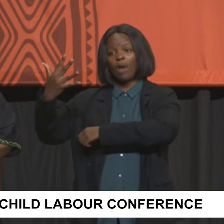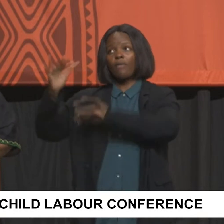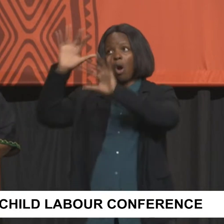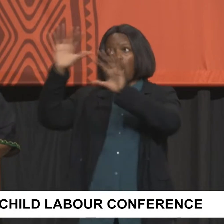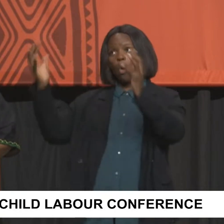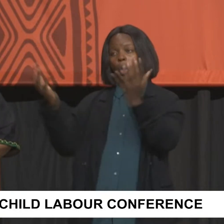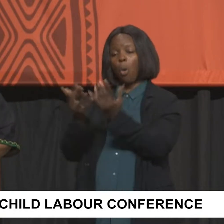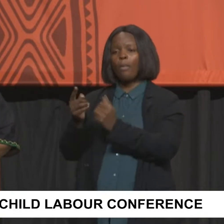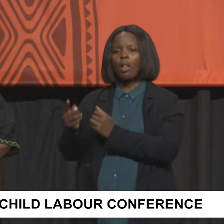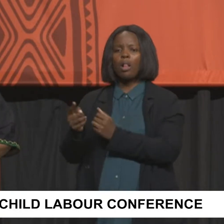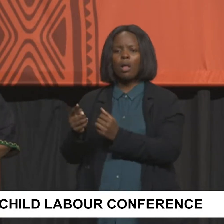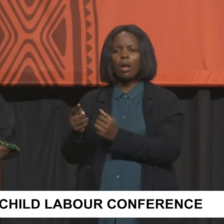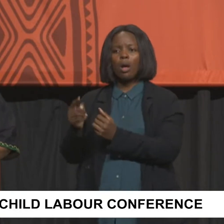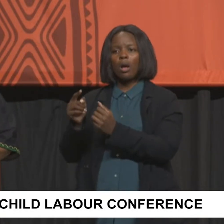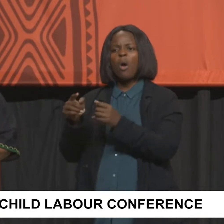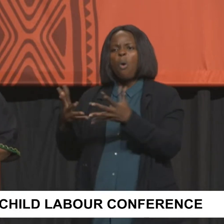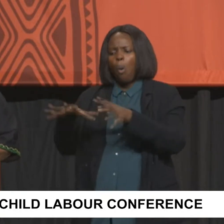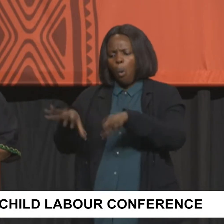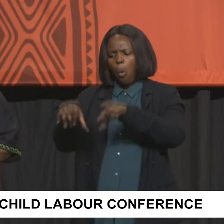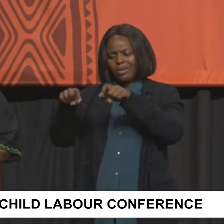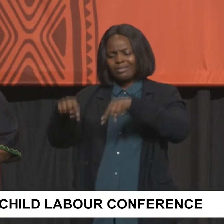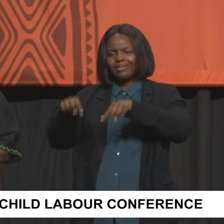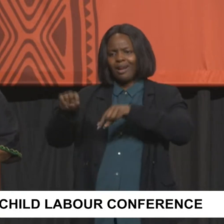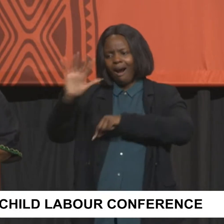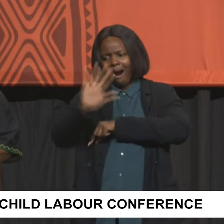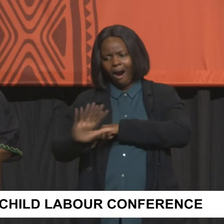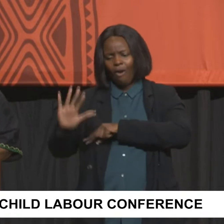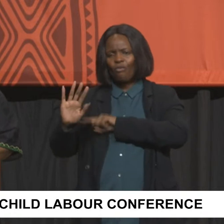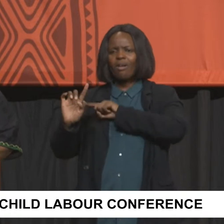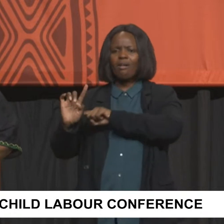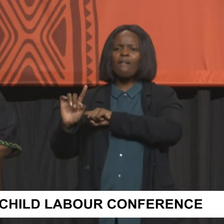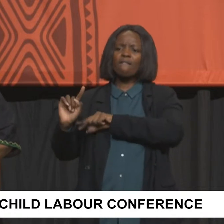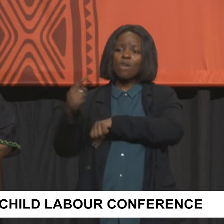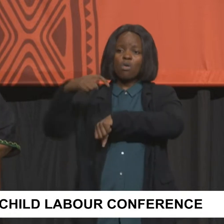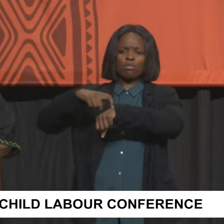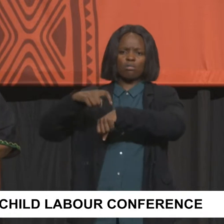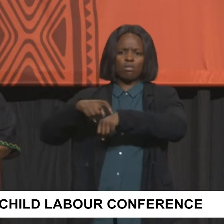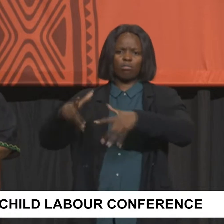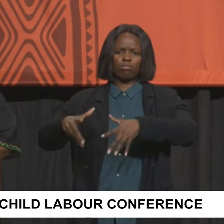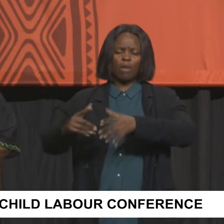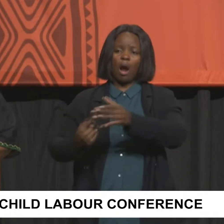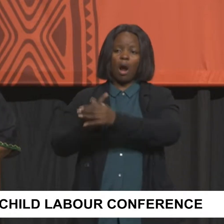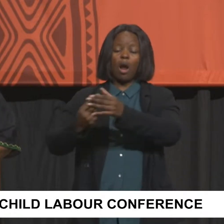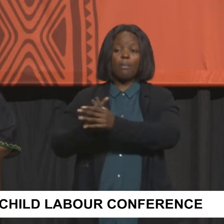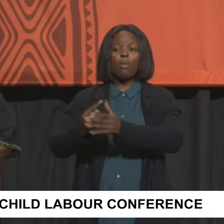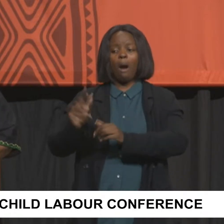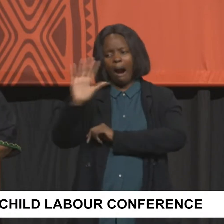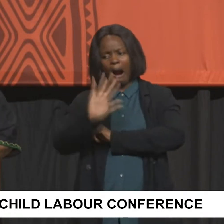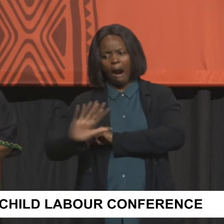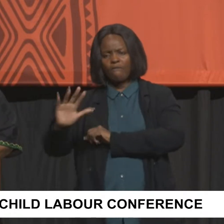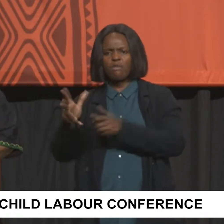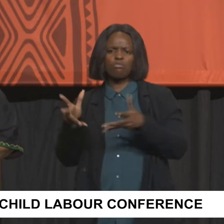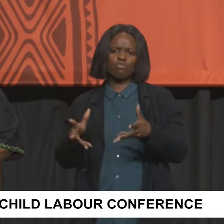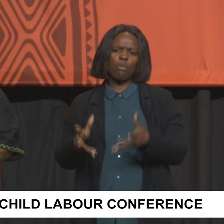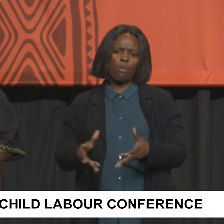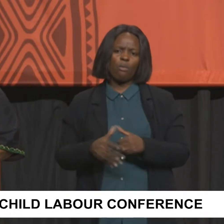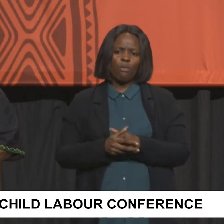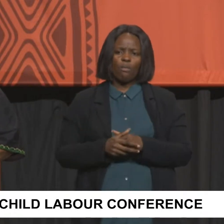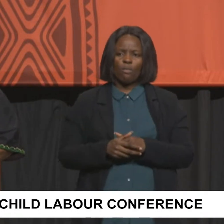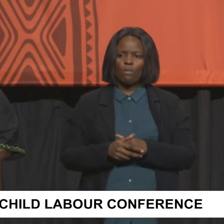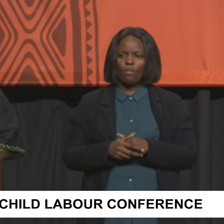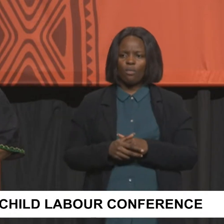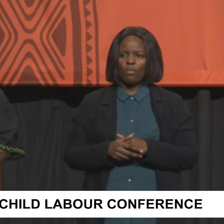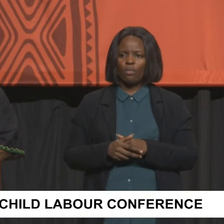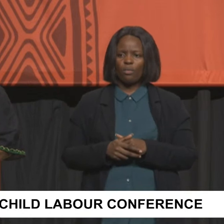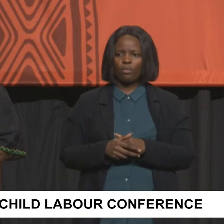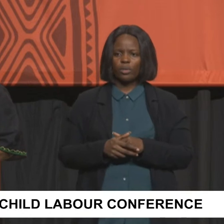been brought to Africa as a continent, the first of its kind in Africa. And this is